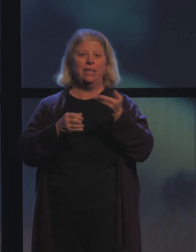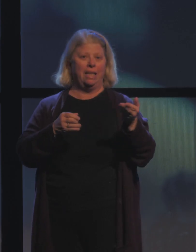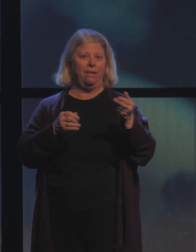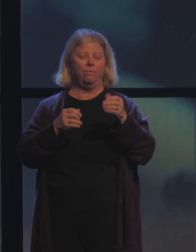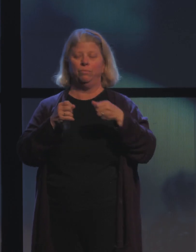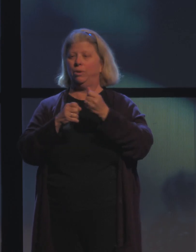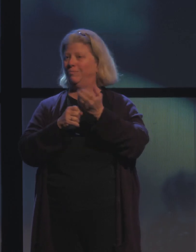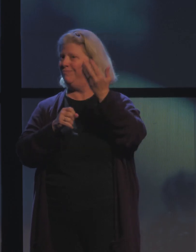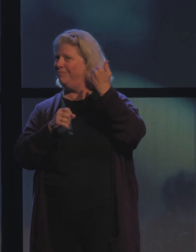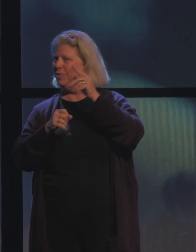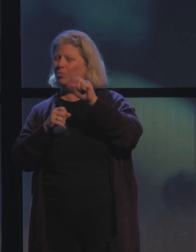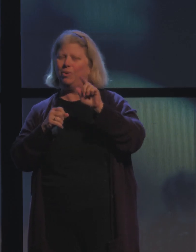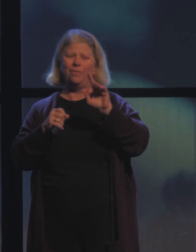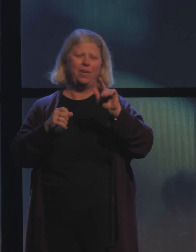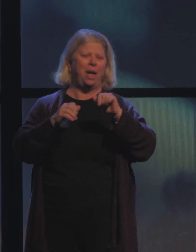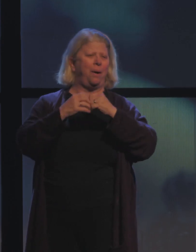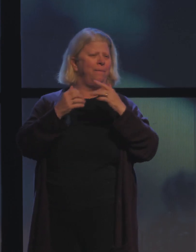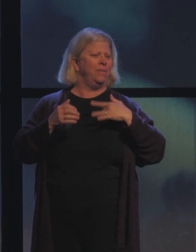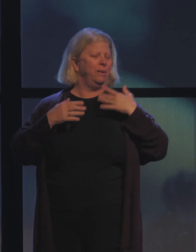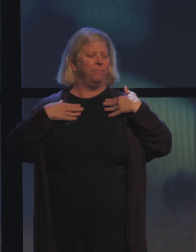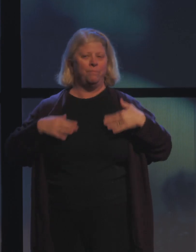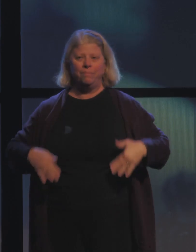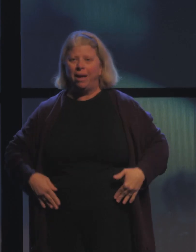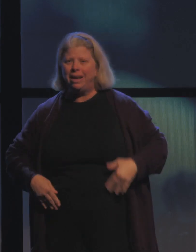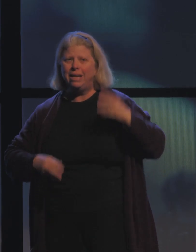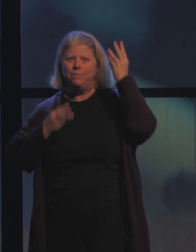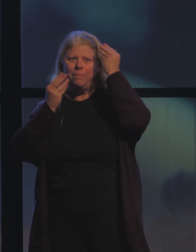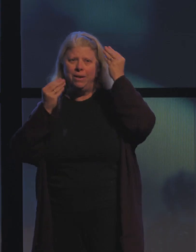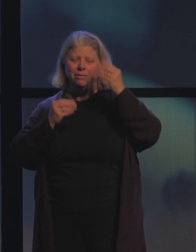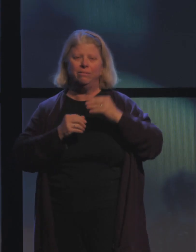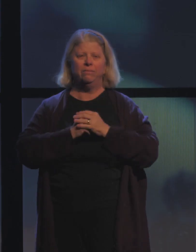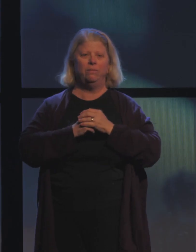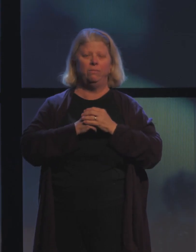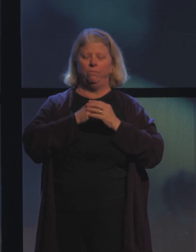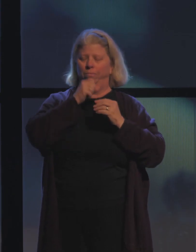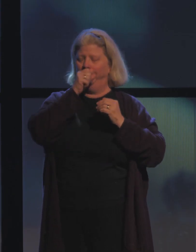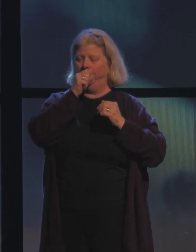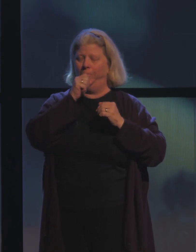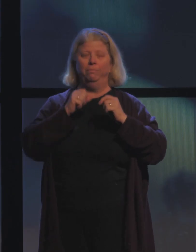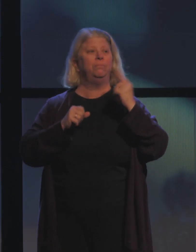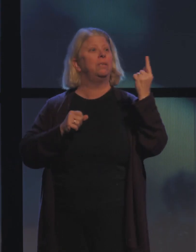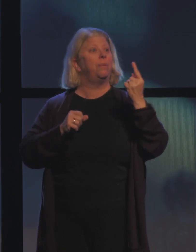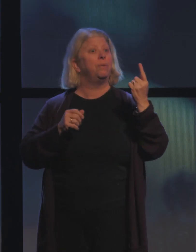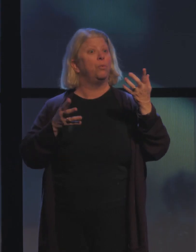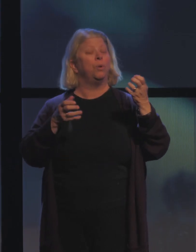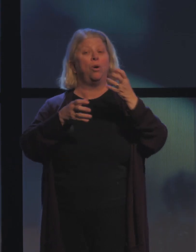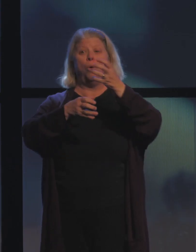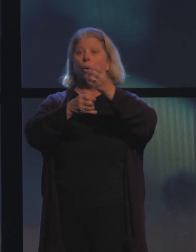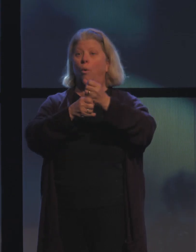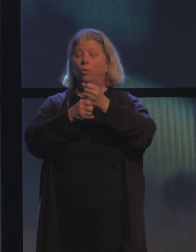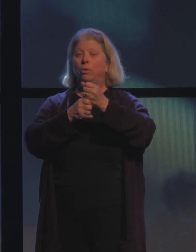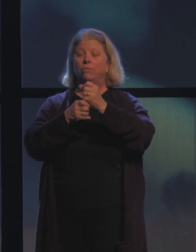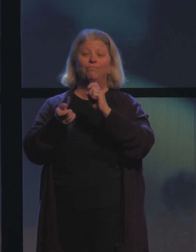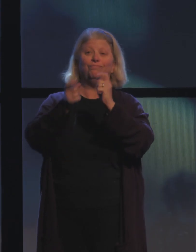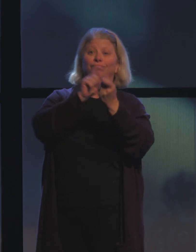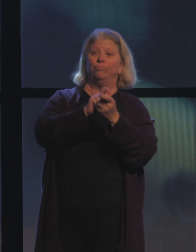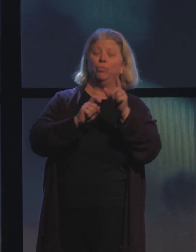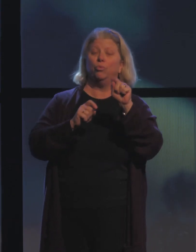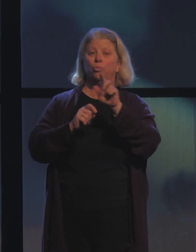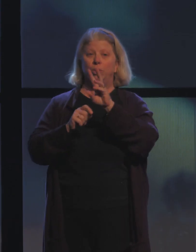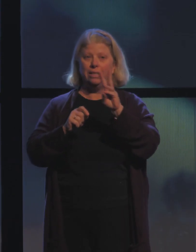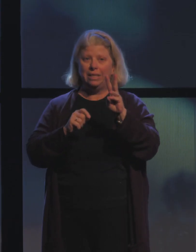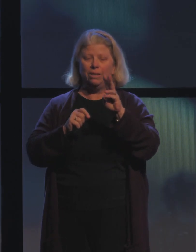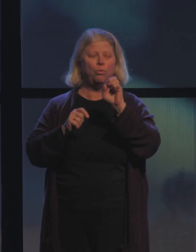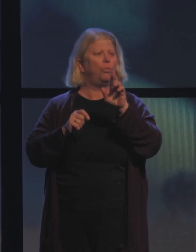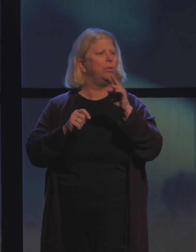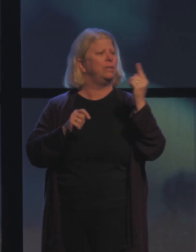from 2025? How does it feel in your body, in your mind? Is it something you want to hold on to as you move into 2026?